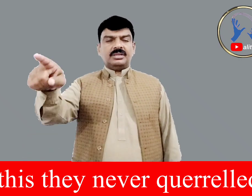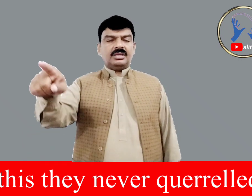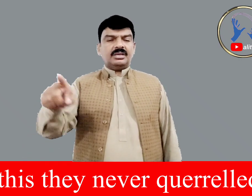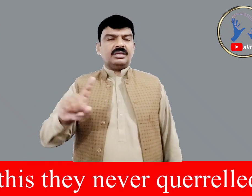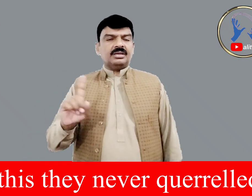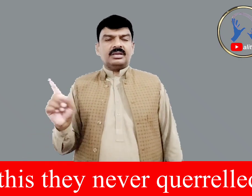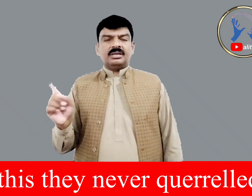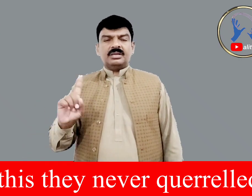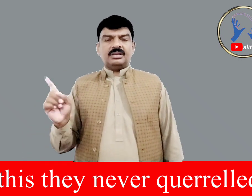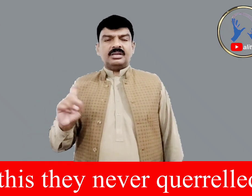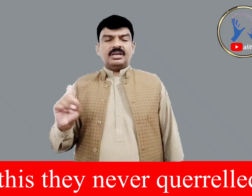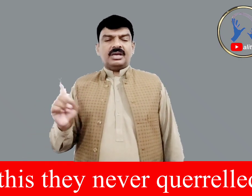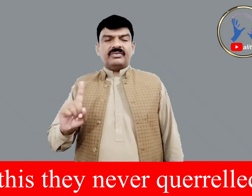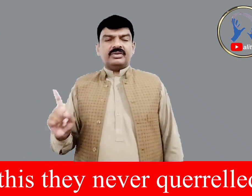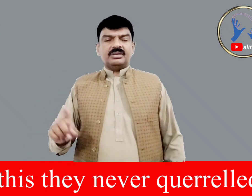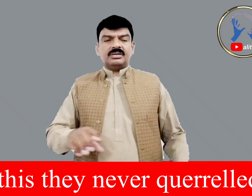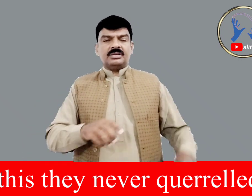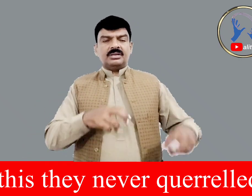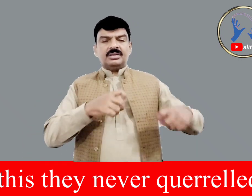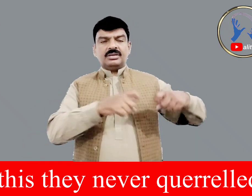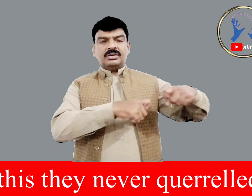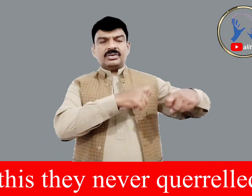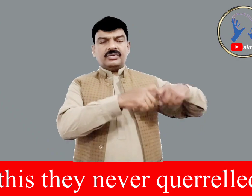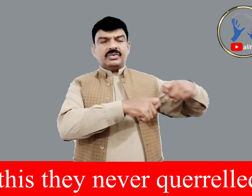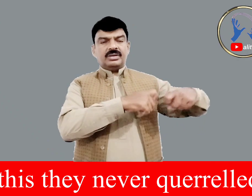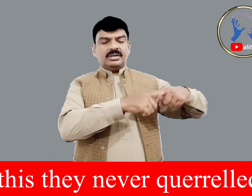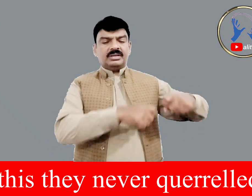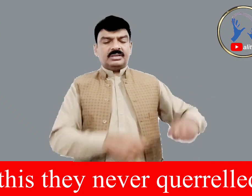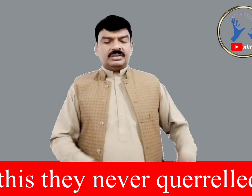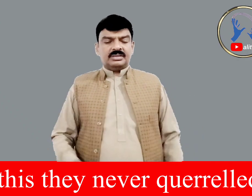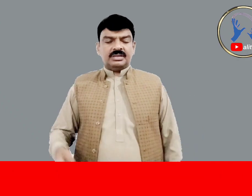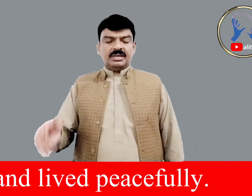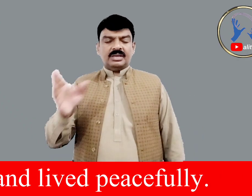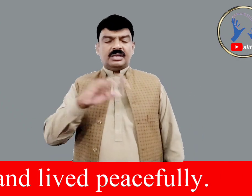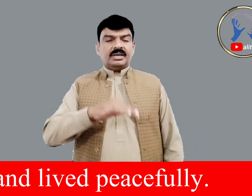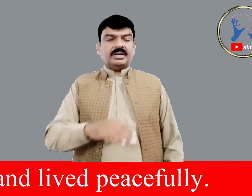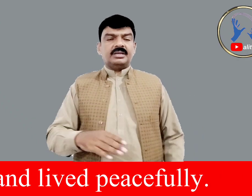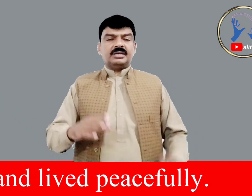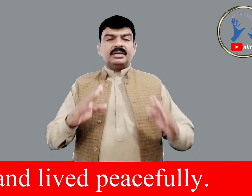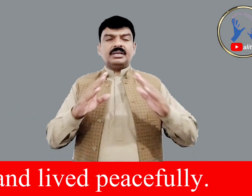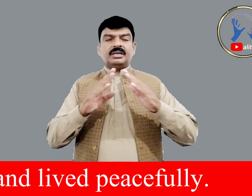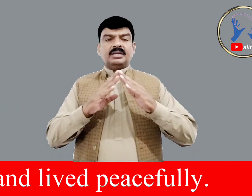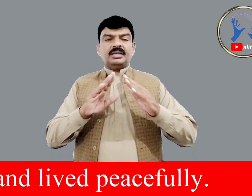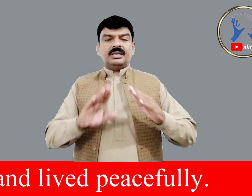they never quarreled and